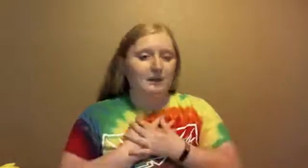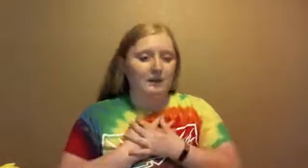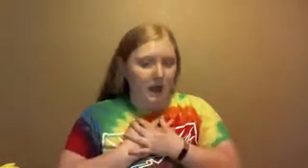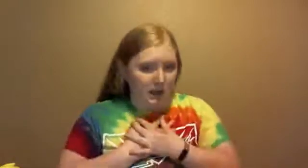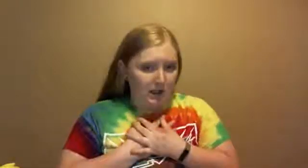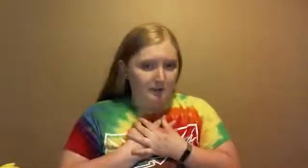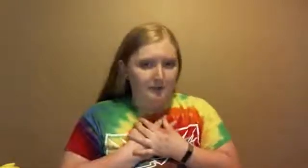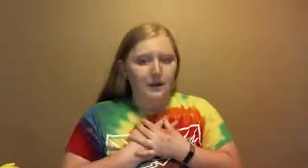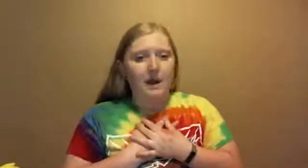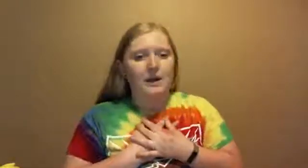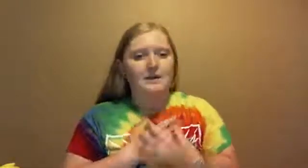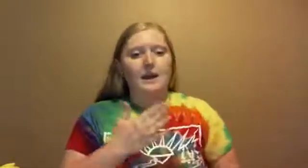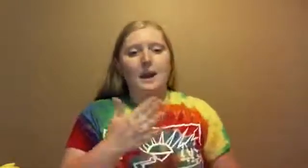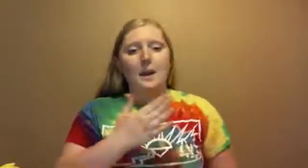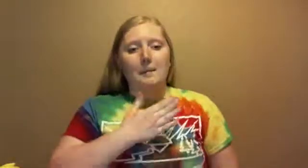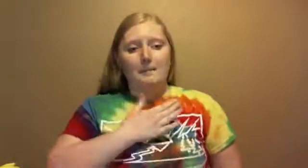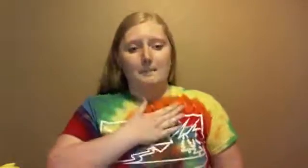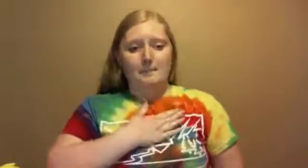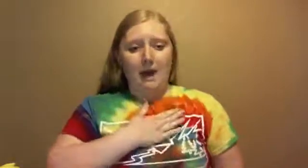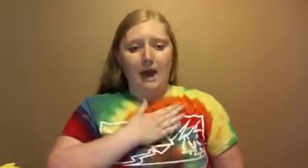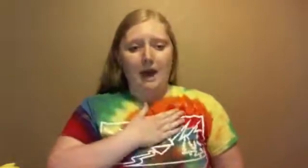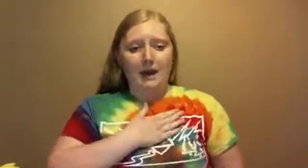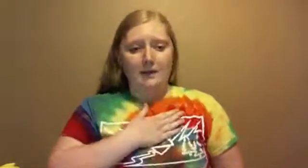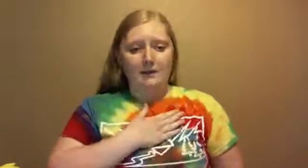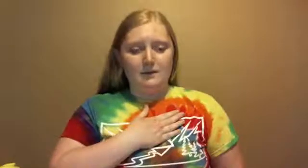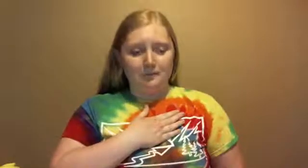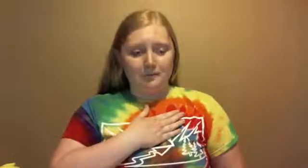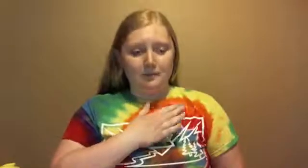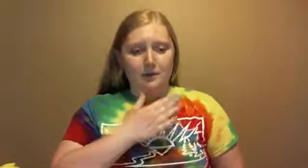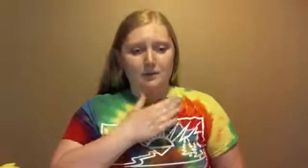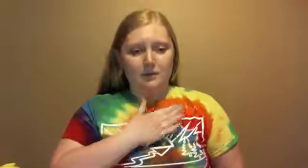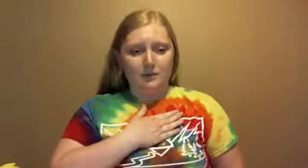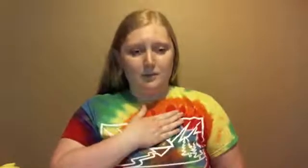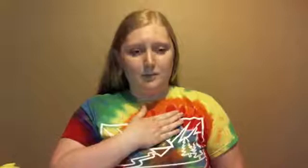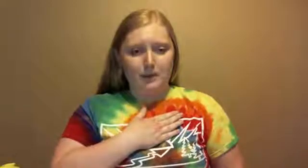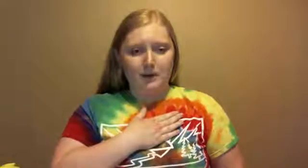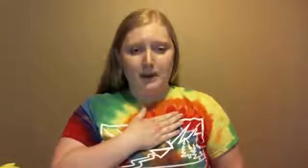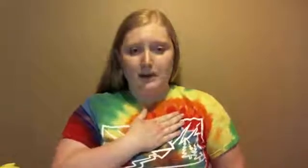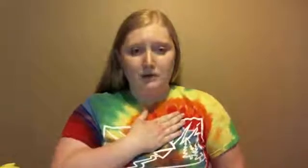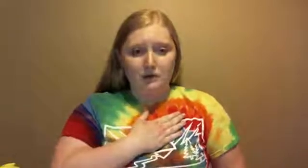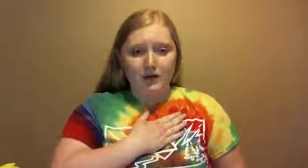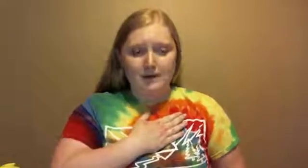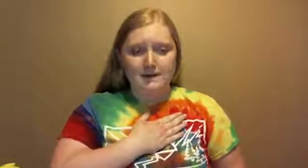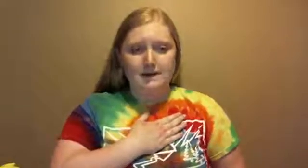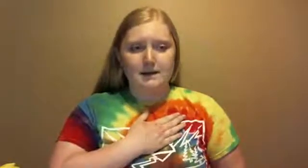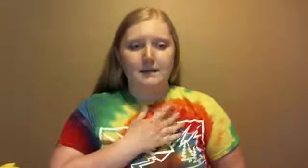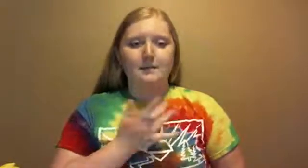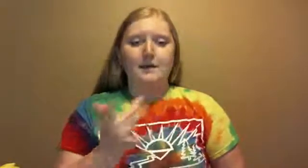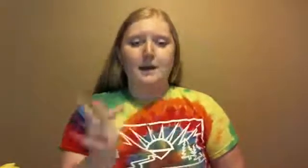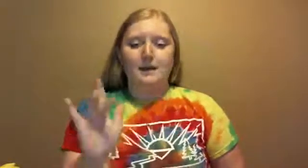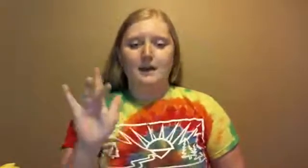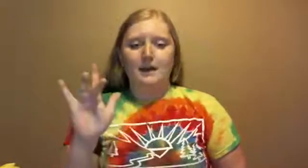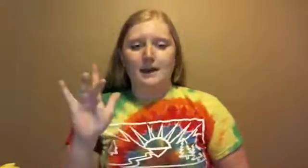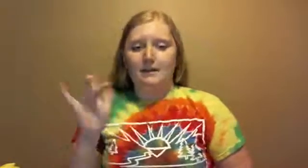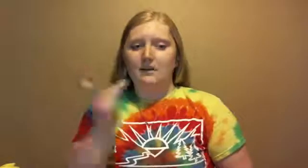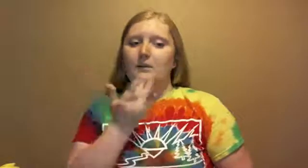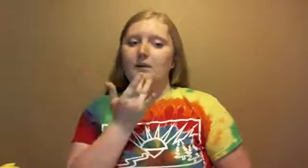favorite color, I would say my, so put your hand on your chest, and then like I said